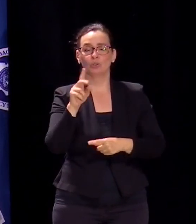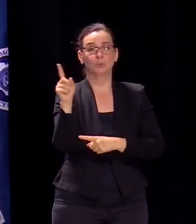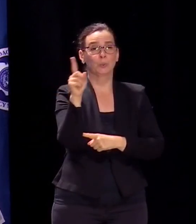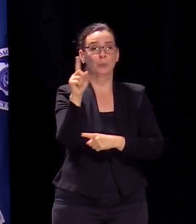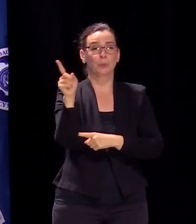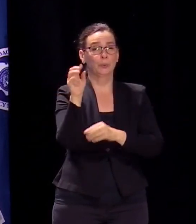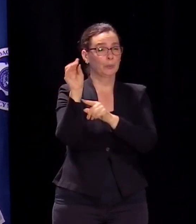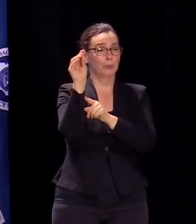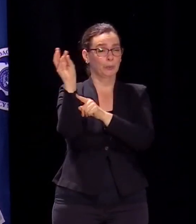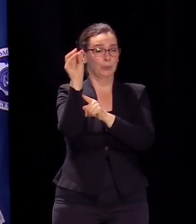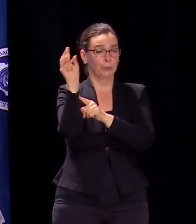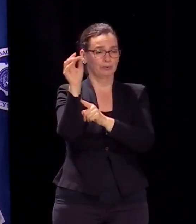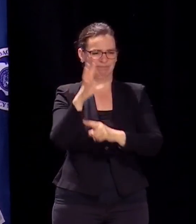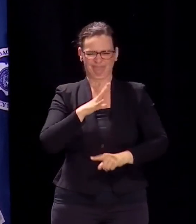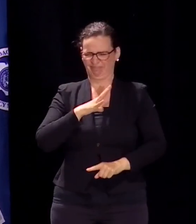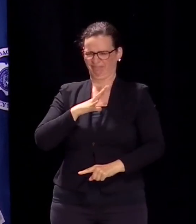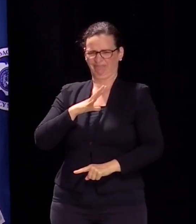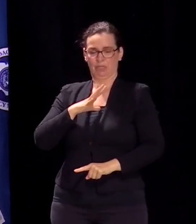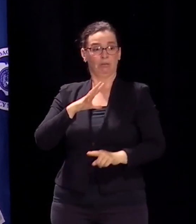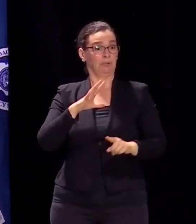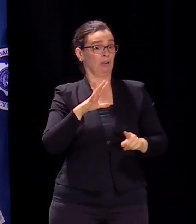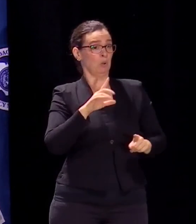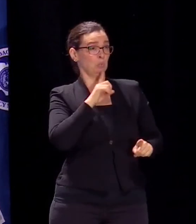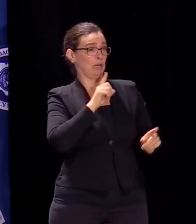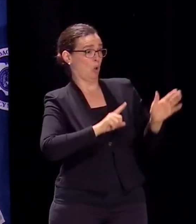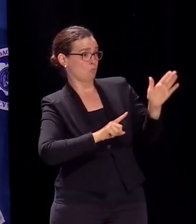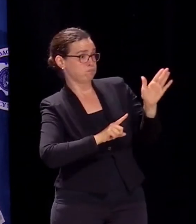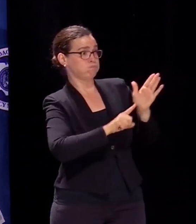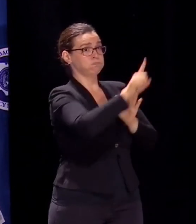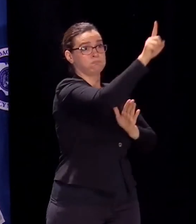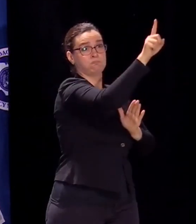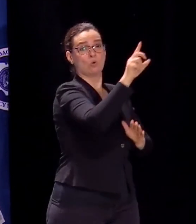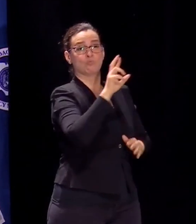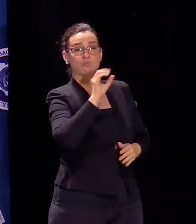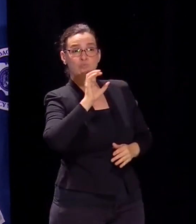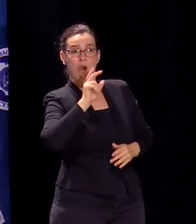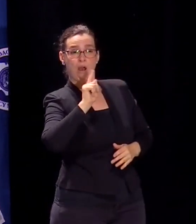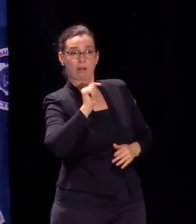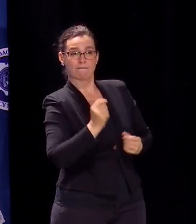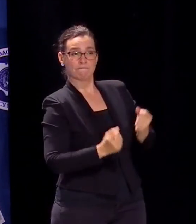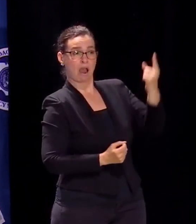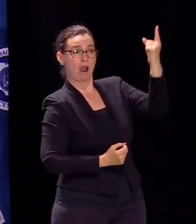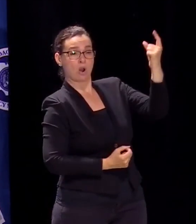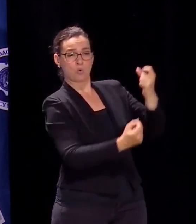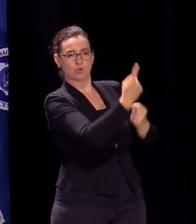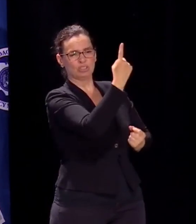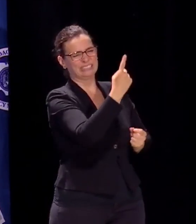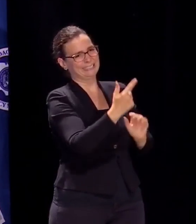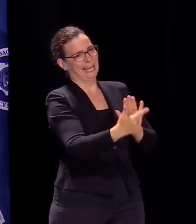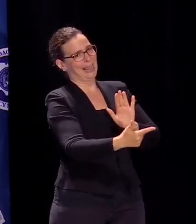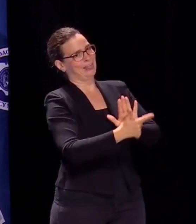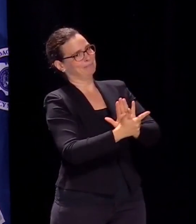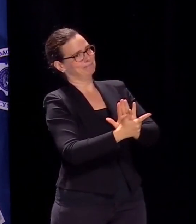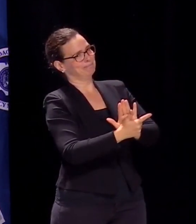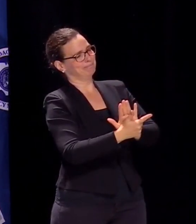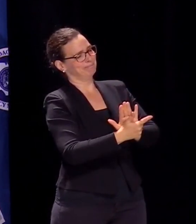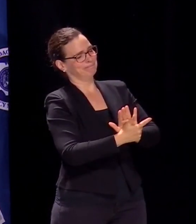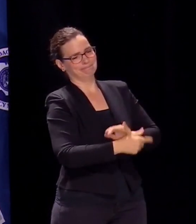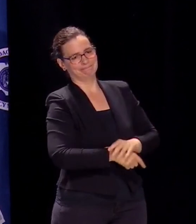that's illegal. The sparklers and the other things are legal. So certainly it was good to see the state talking about